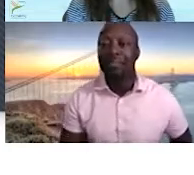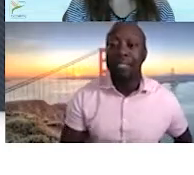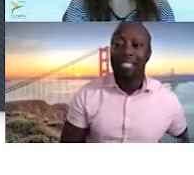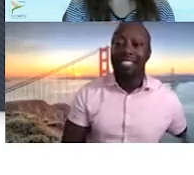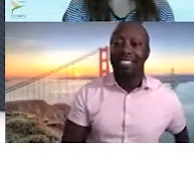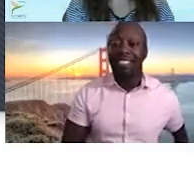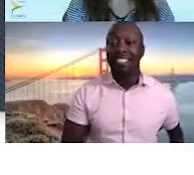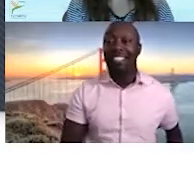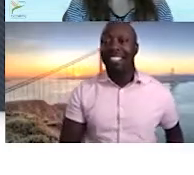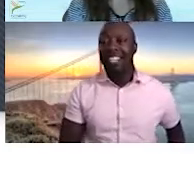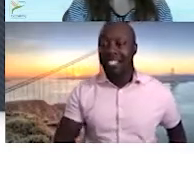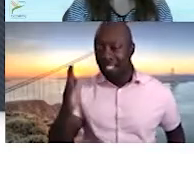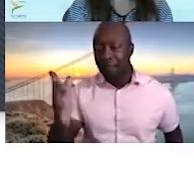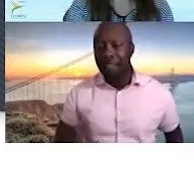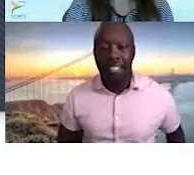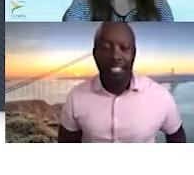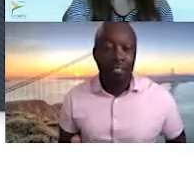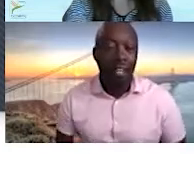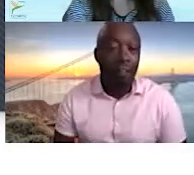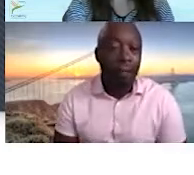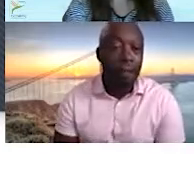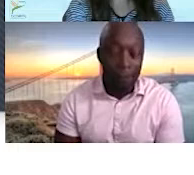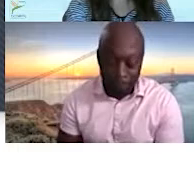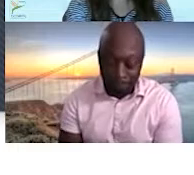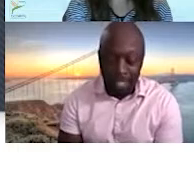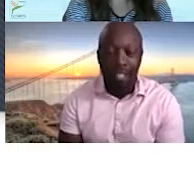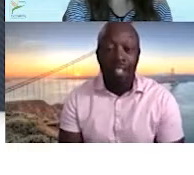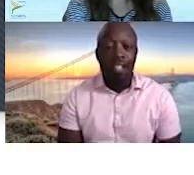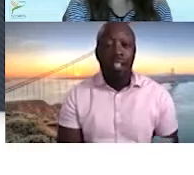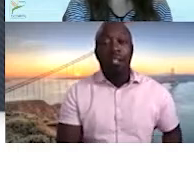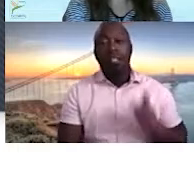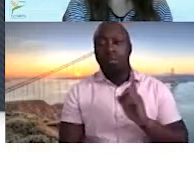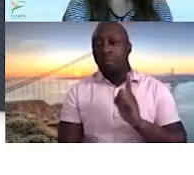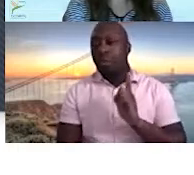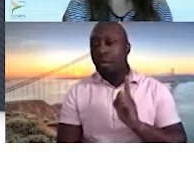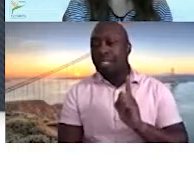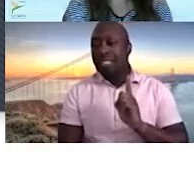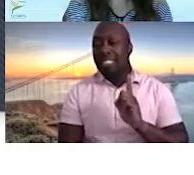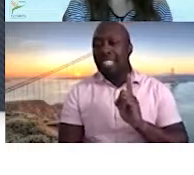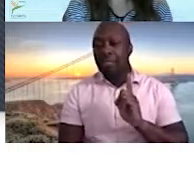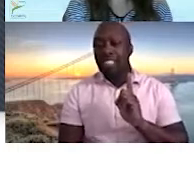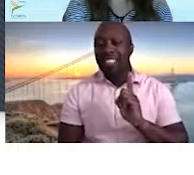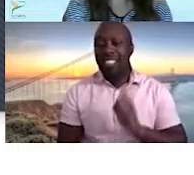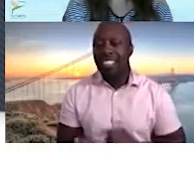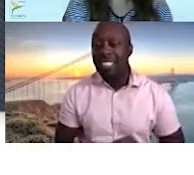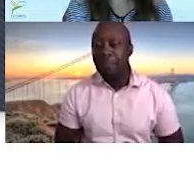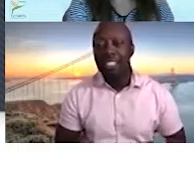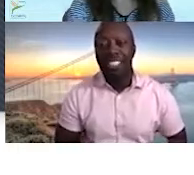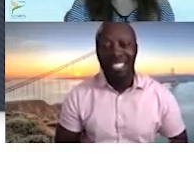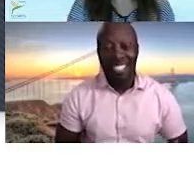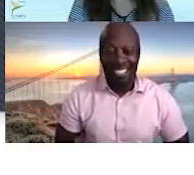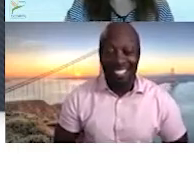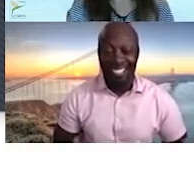Misconceptions and myths, and some facts to follow. The number one misconception,